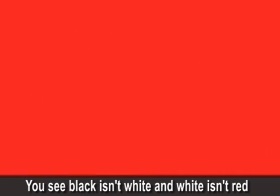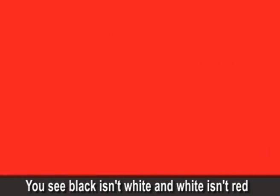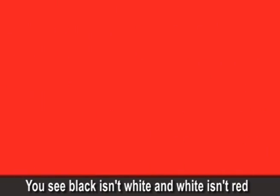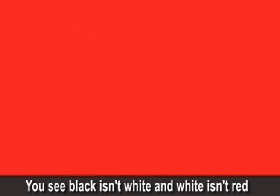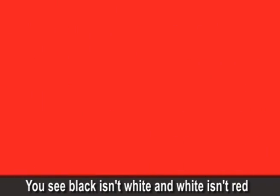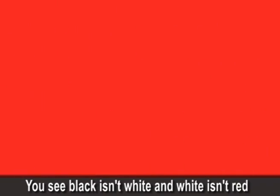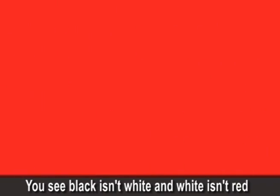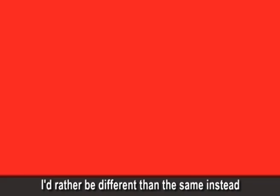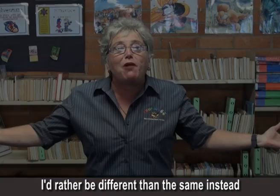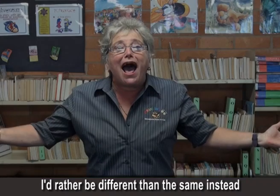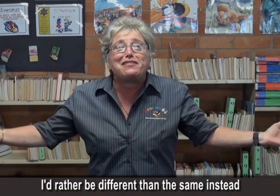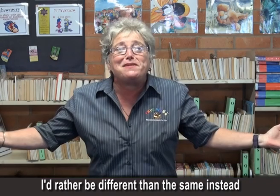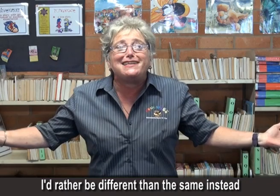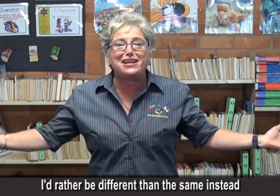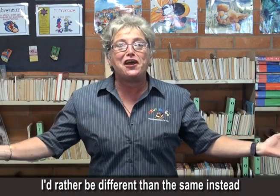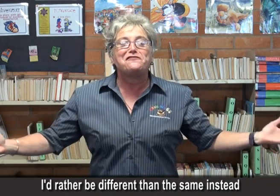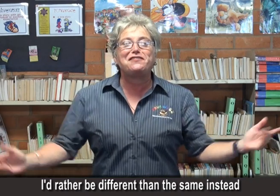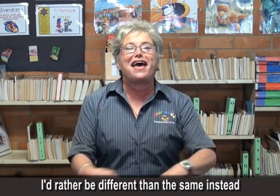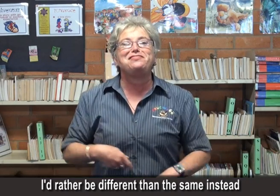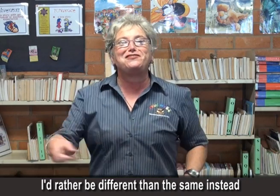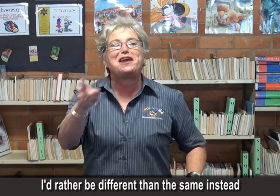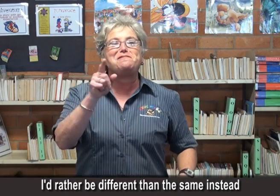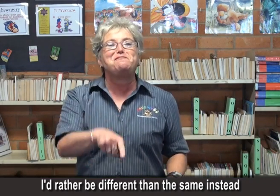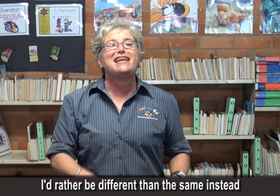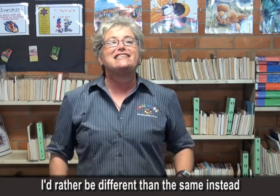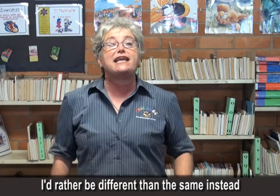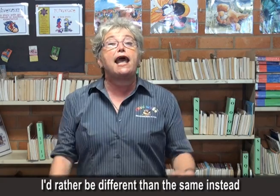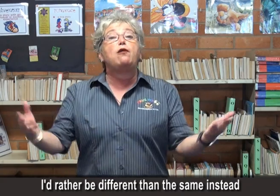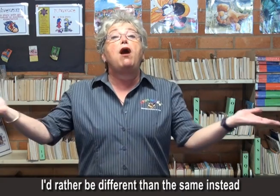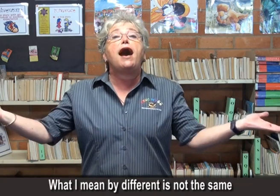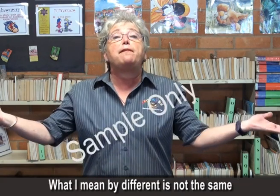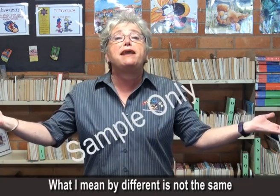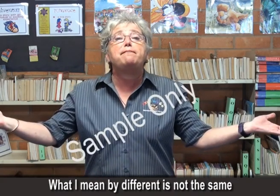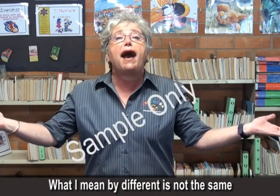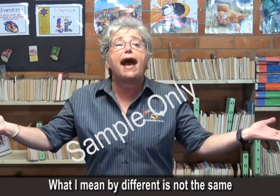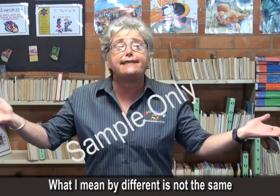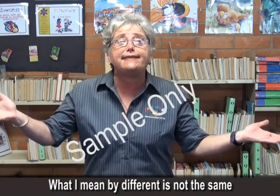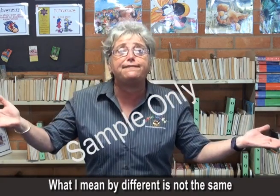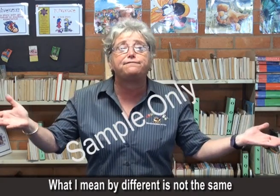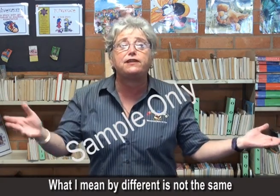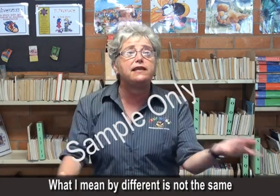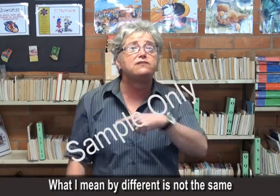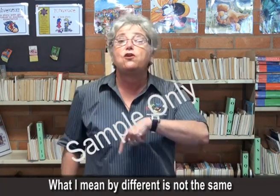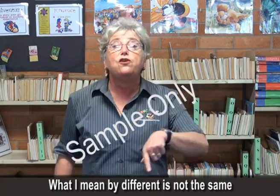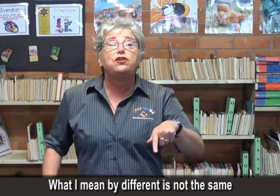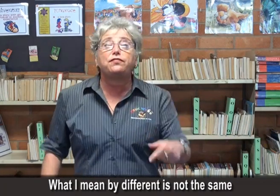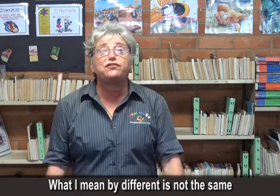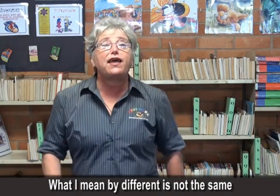isn't red. I'd rather be different than the same instead. What I mean by different is not the